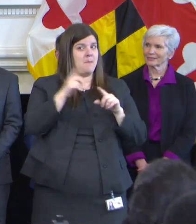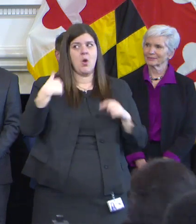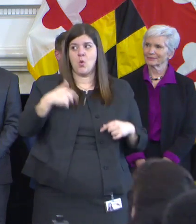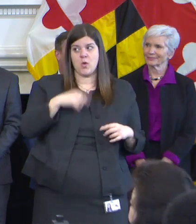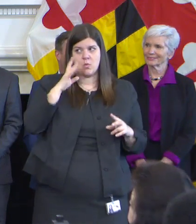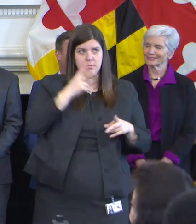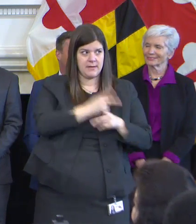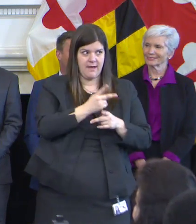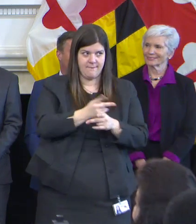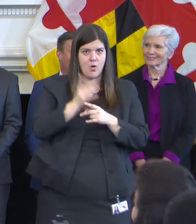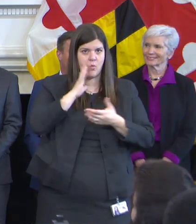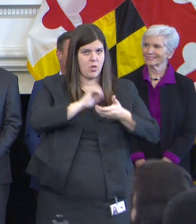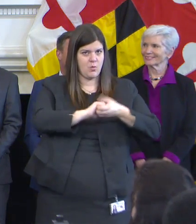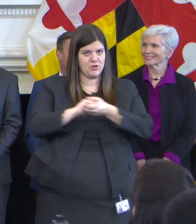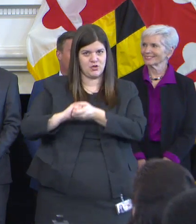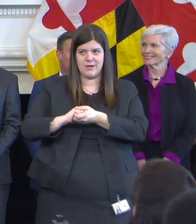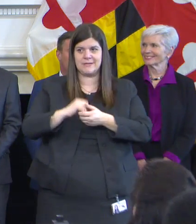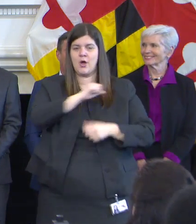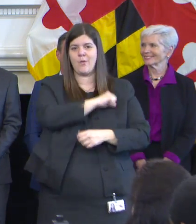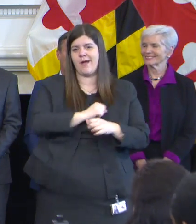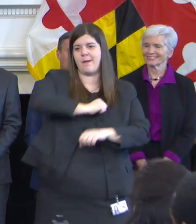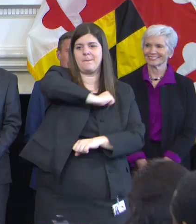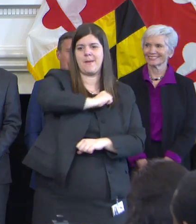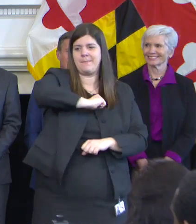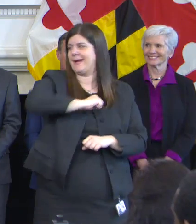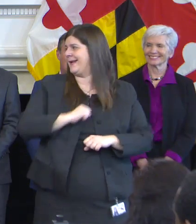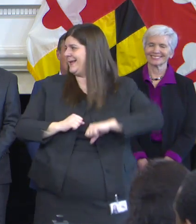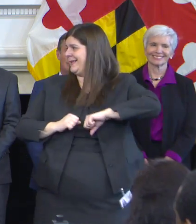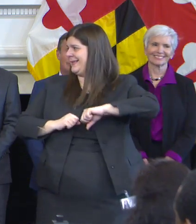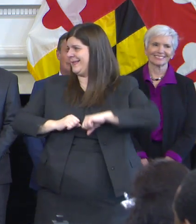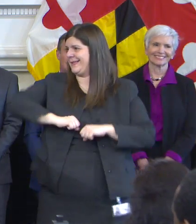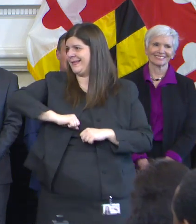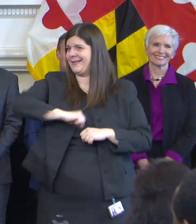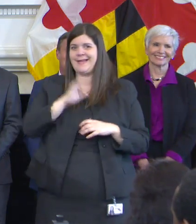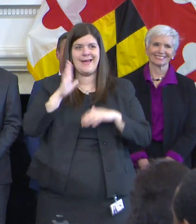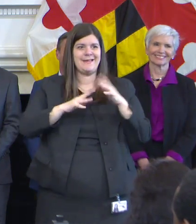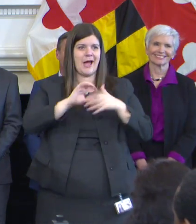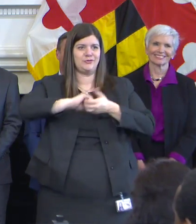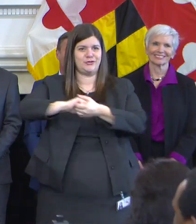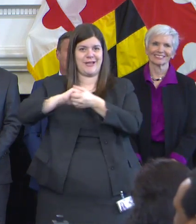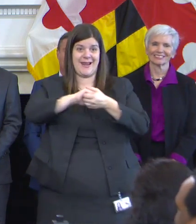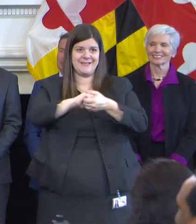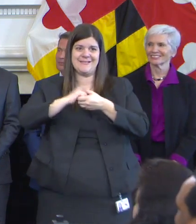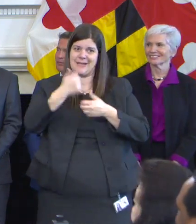avoid contact. We're all bumping elbows here, instead of shaking hands. Thank you.